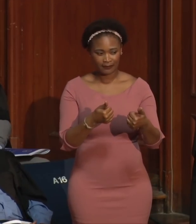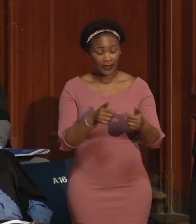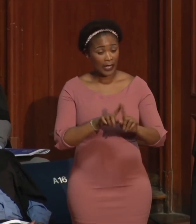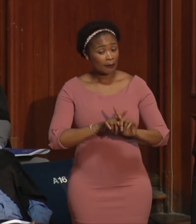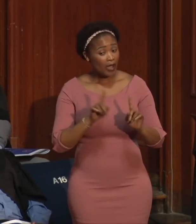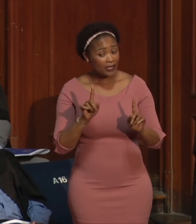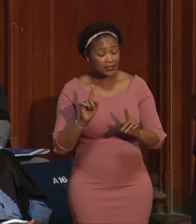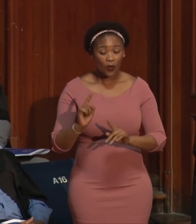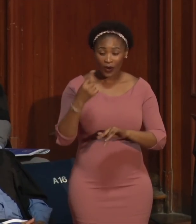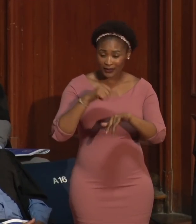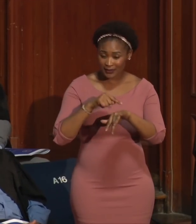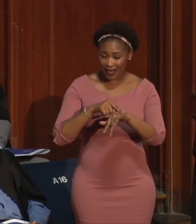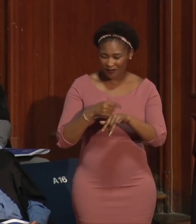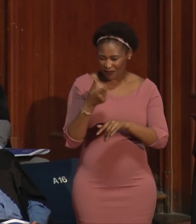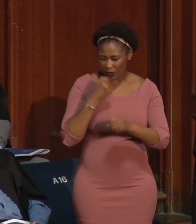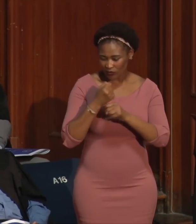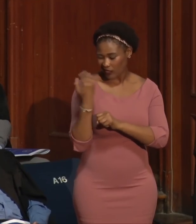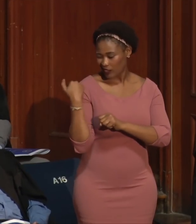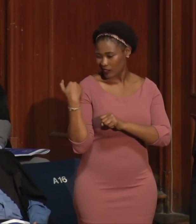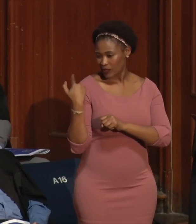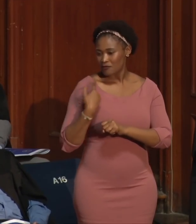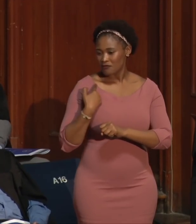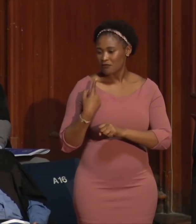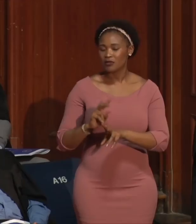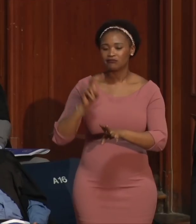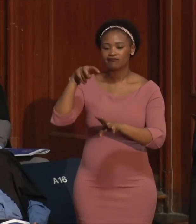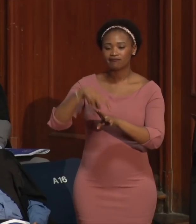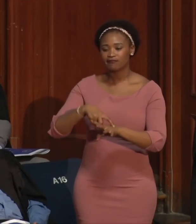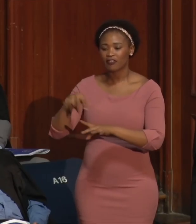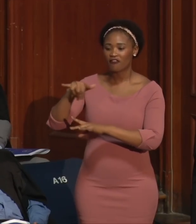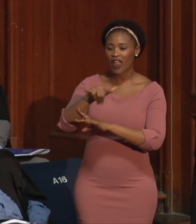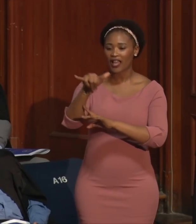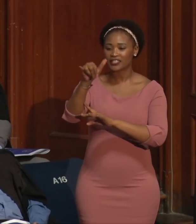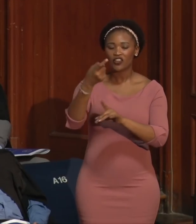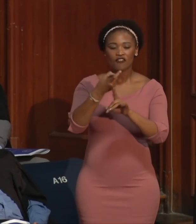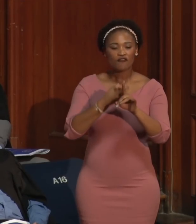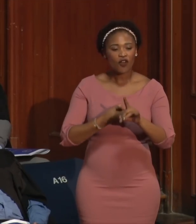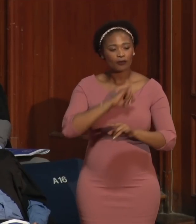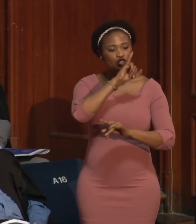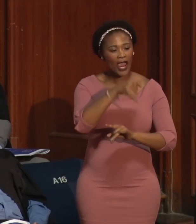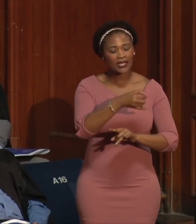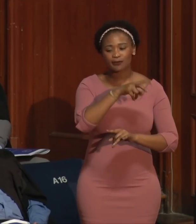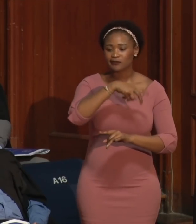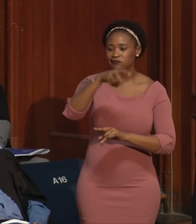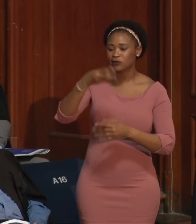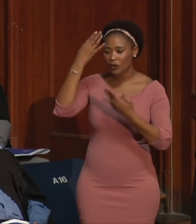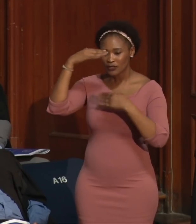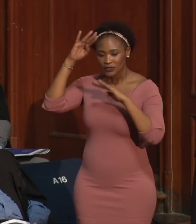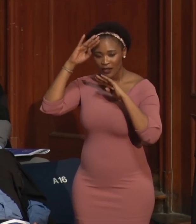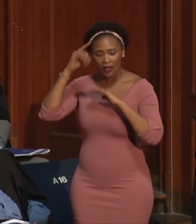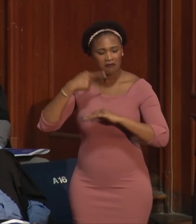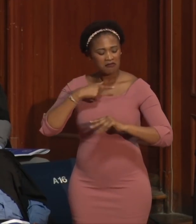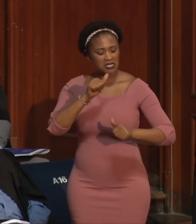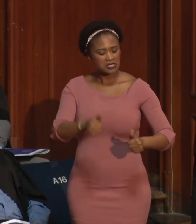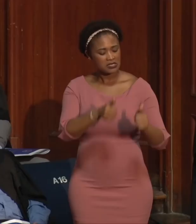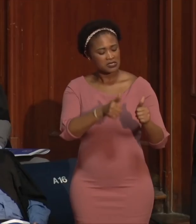But one particular time, a few years ago, I was about to get on a flight from Johannesburg to Gaborone, and I sat next to a gentleman,